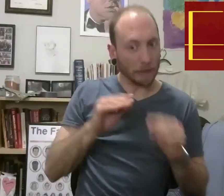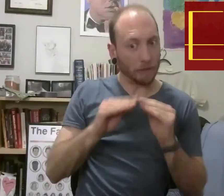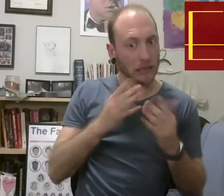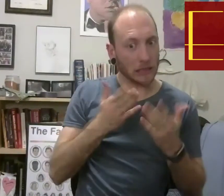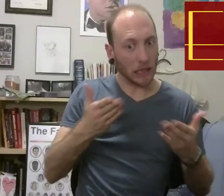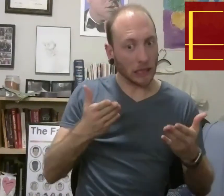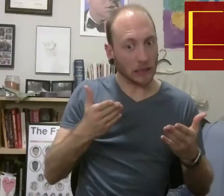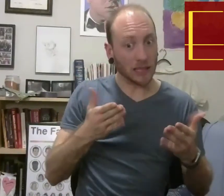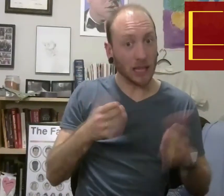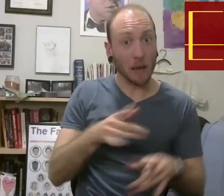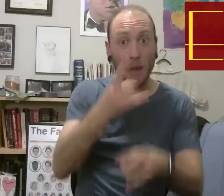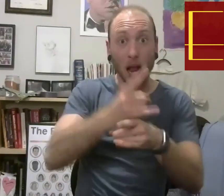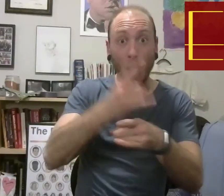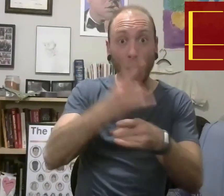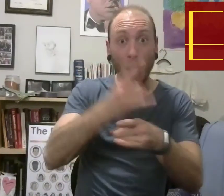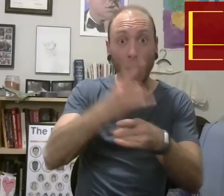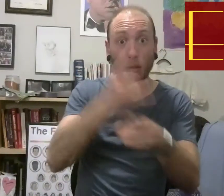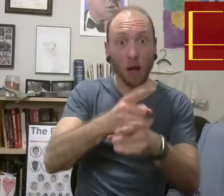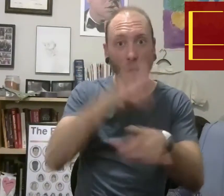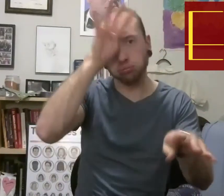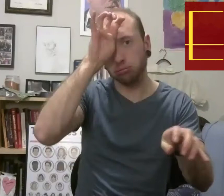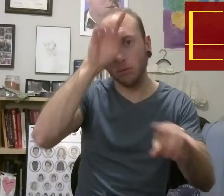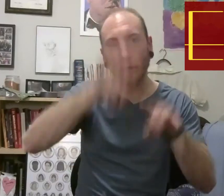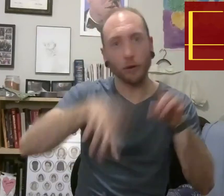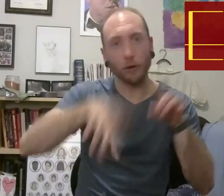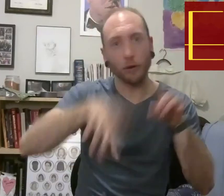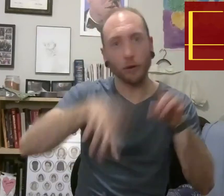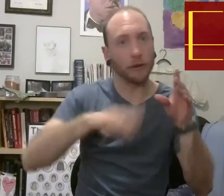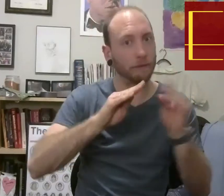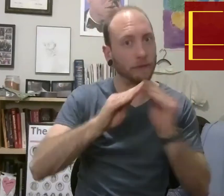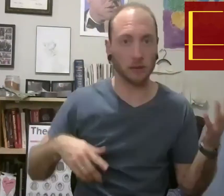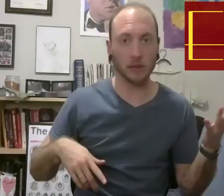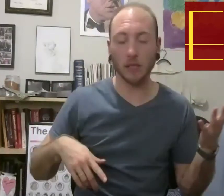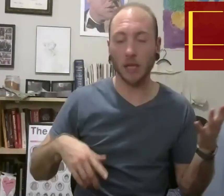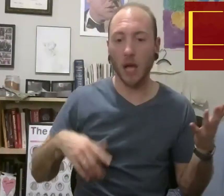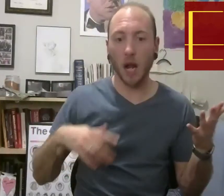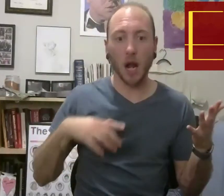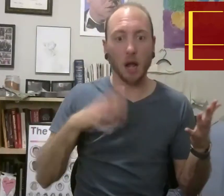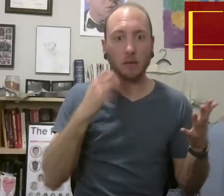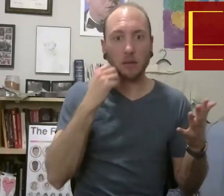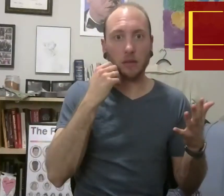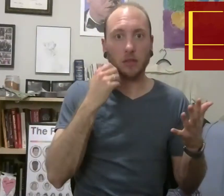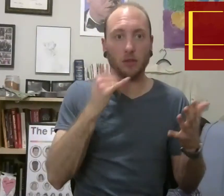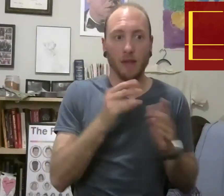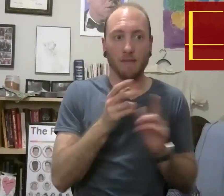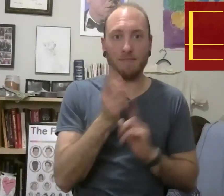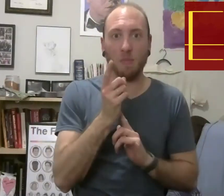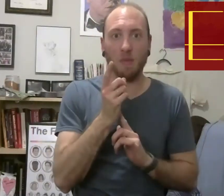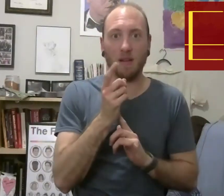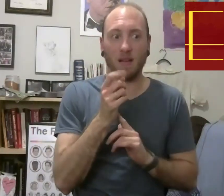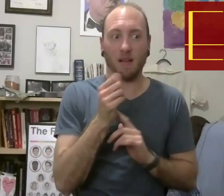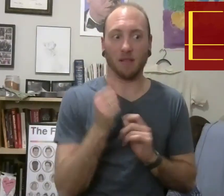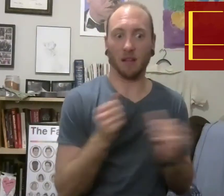solution. And I shared that with them. That was like a rare vulnerability for me, basically. And their